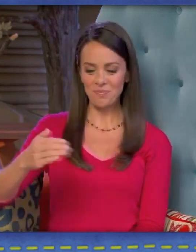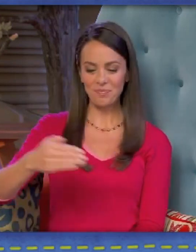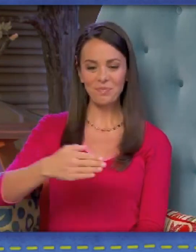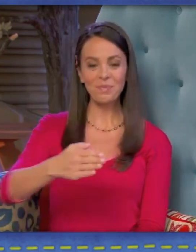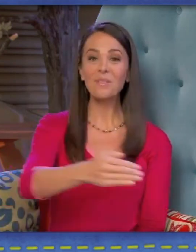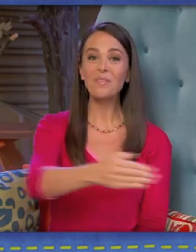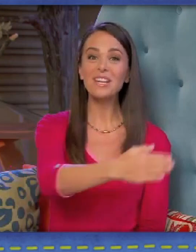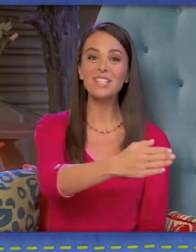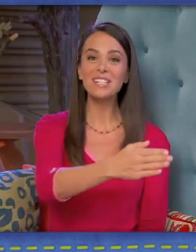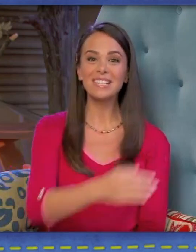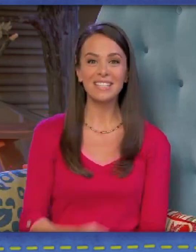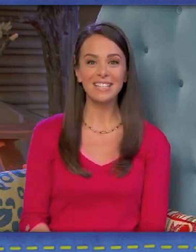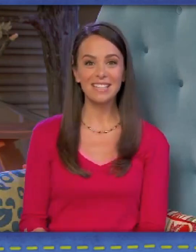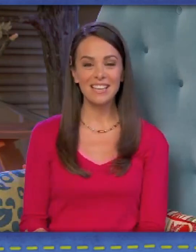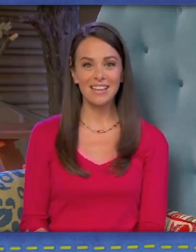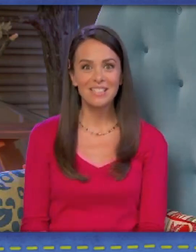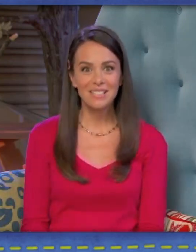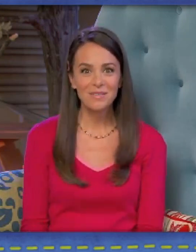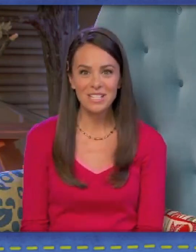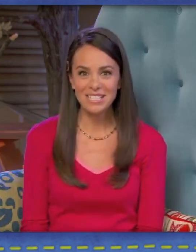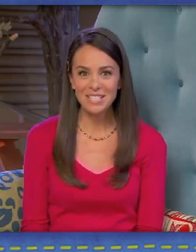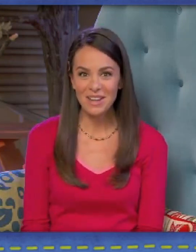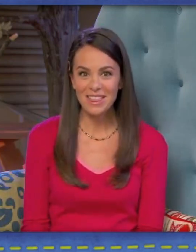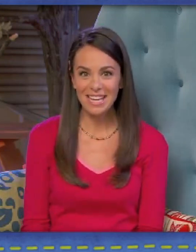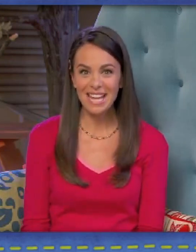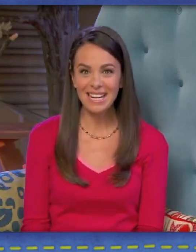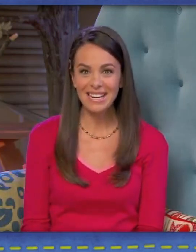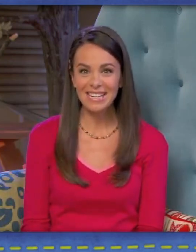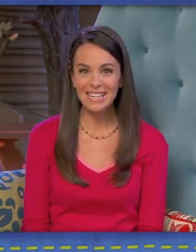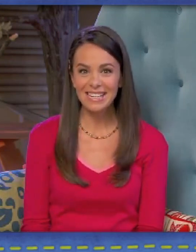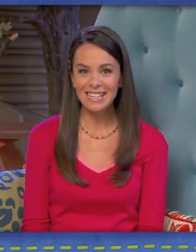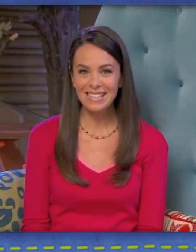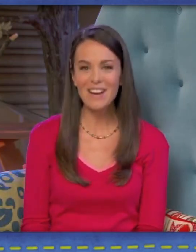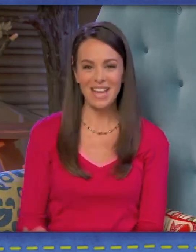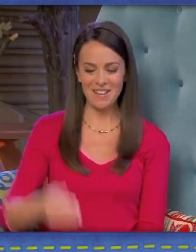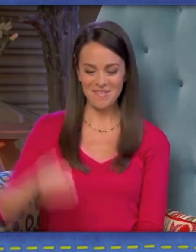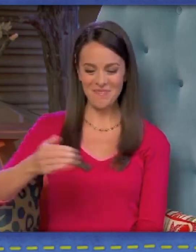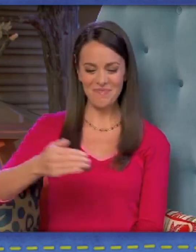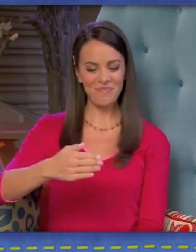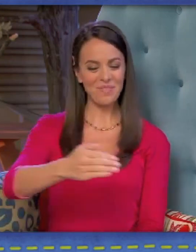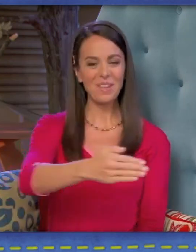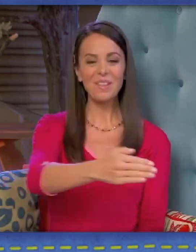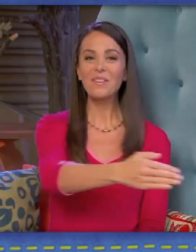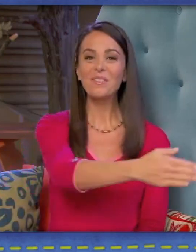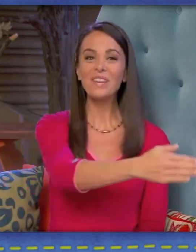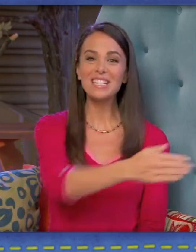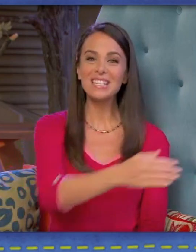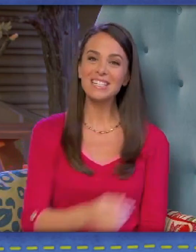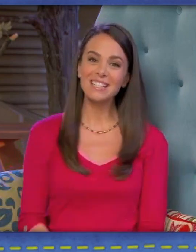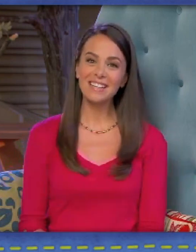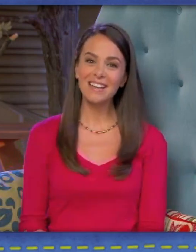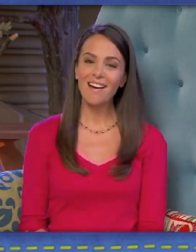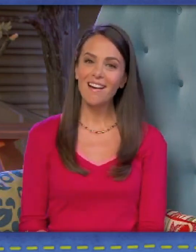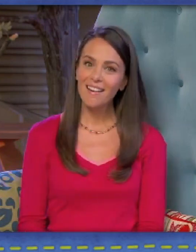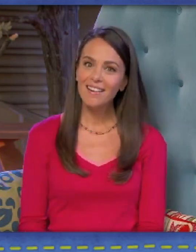together. Fish. Would you like to try that again? Okay.